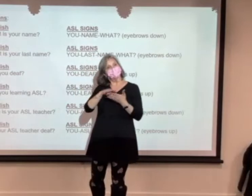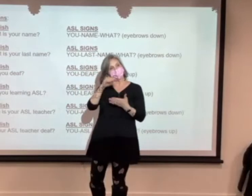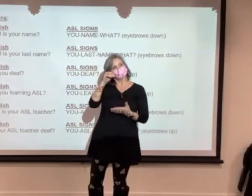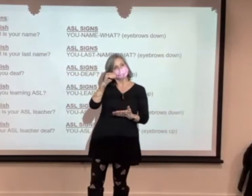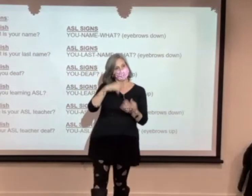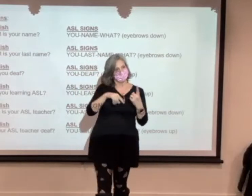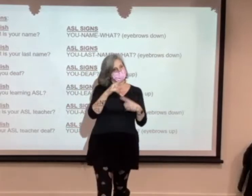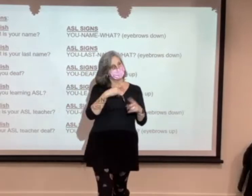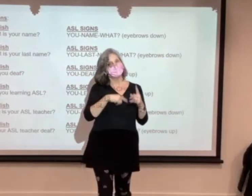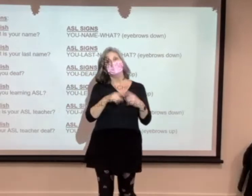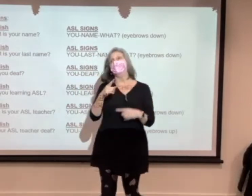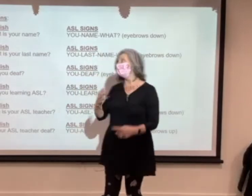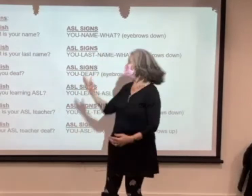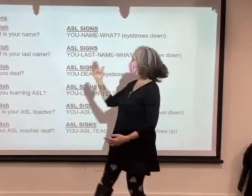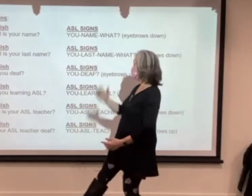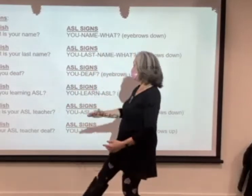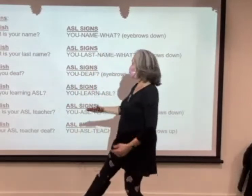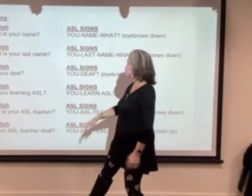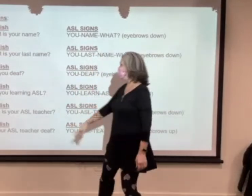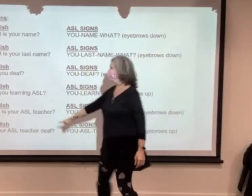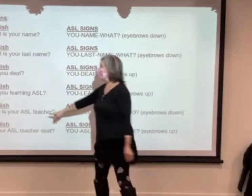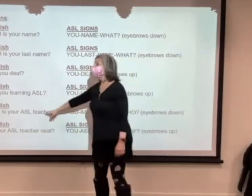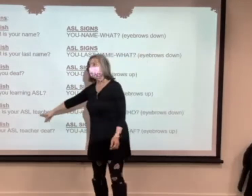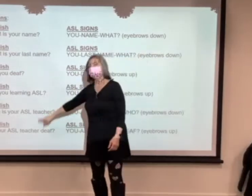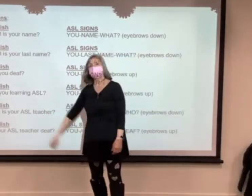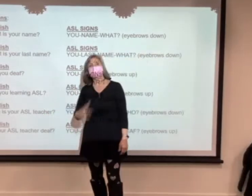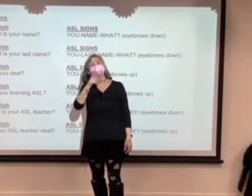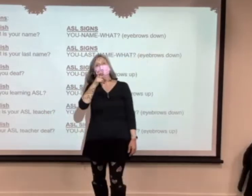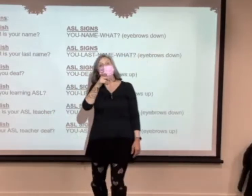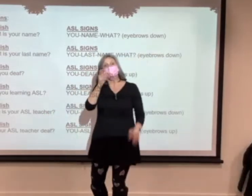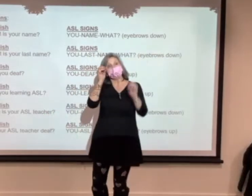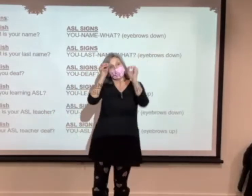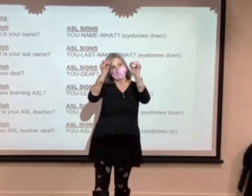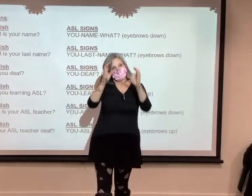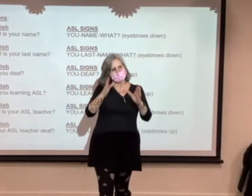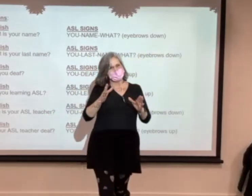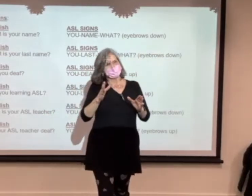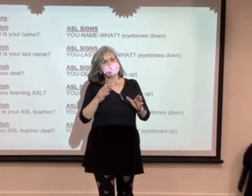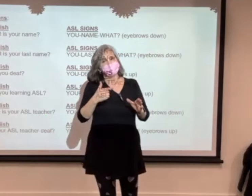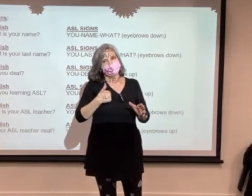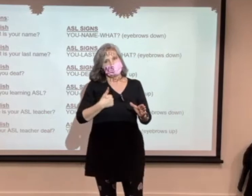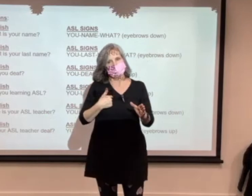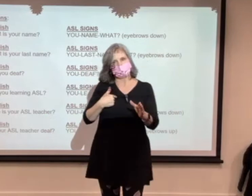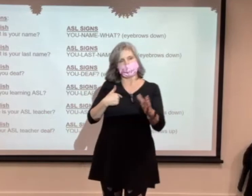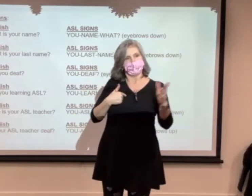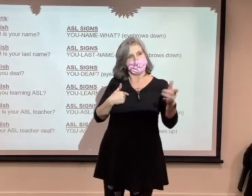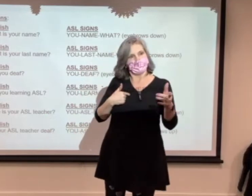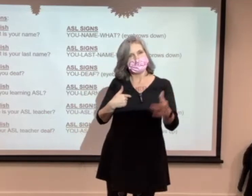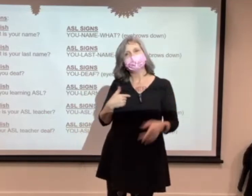learning, sign. And then the next question, they're going to ask you, who is teaching you? Because now they want to see if they know me.